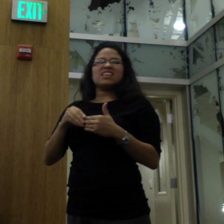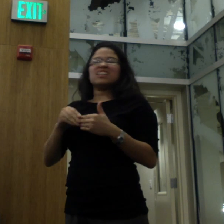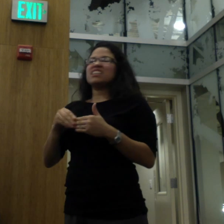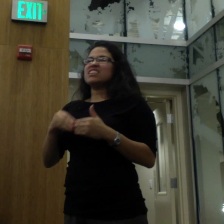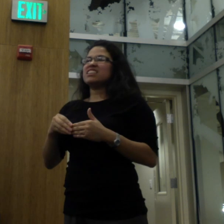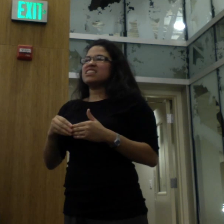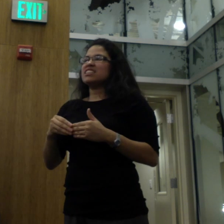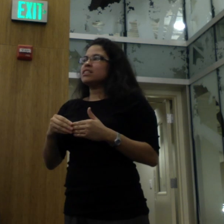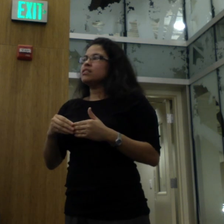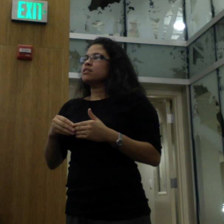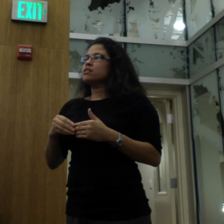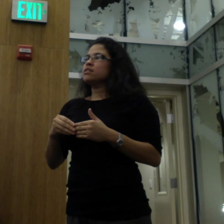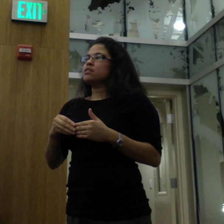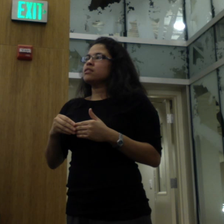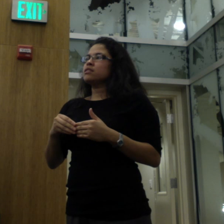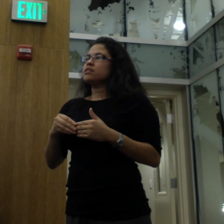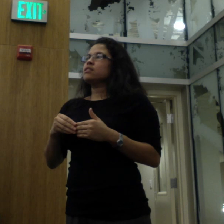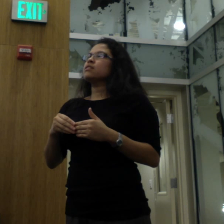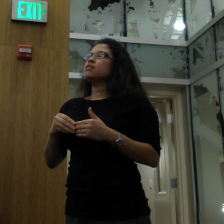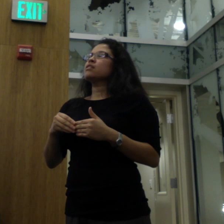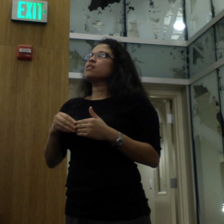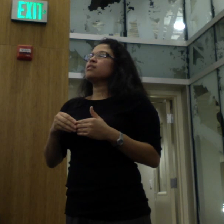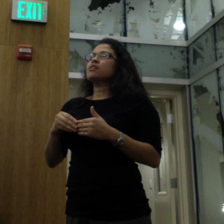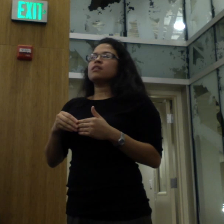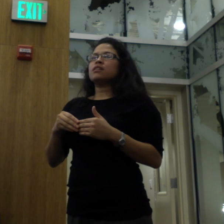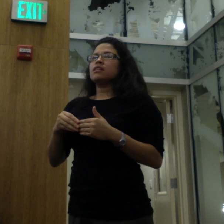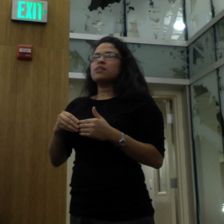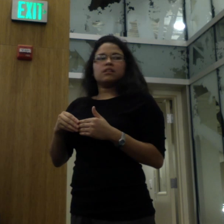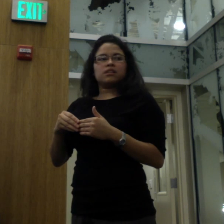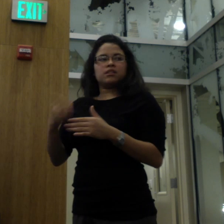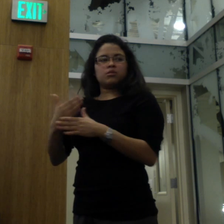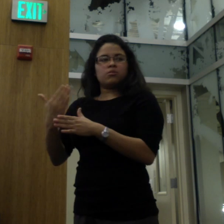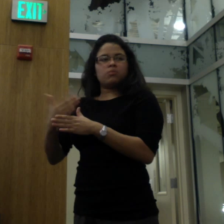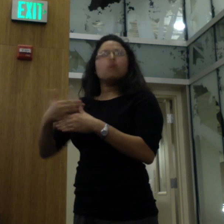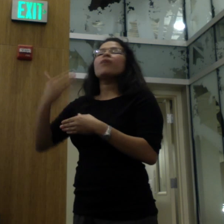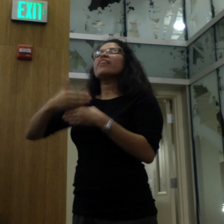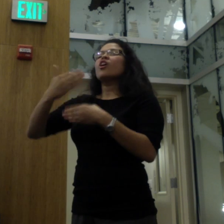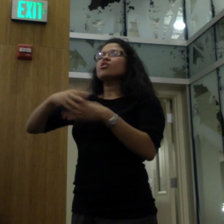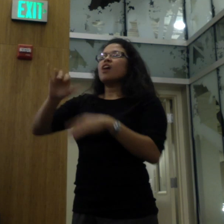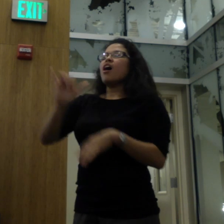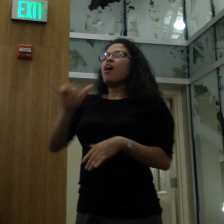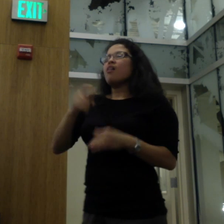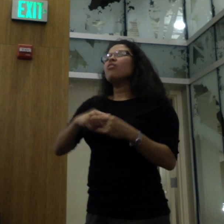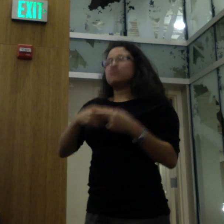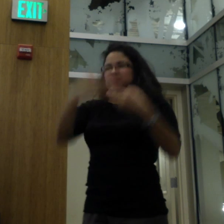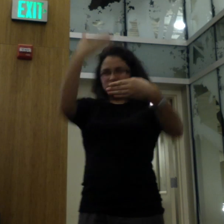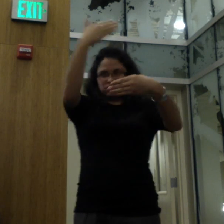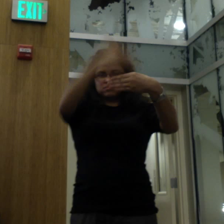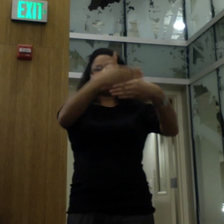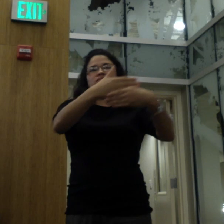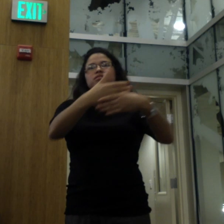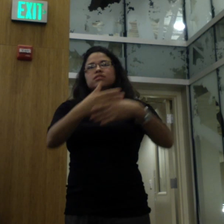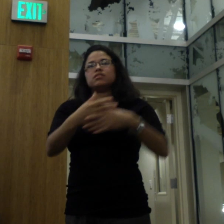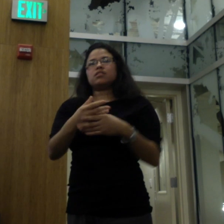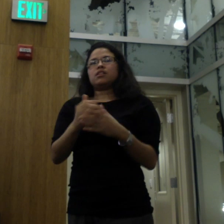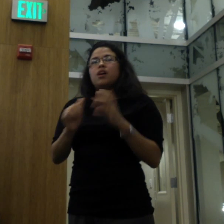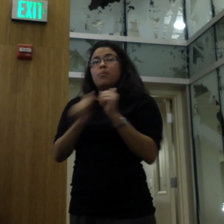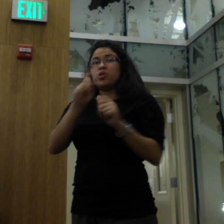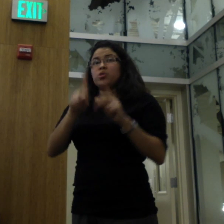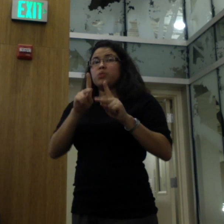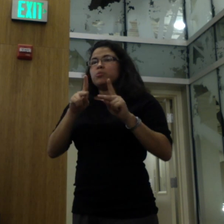Yeah. Use plastic or wood or something over your. Have blackout curtains, when as hot as it is around here. Most people have them